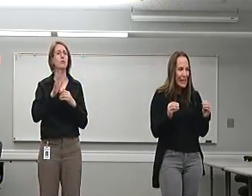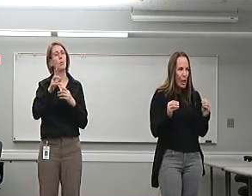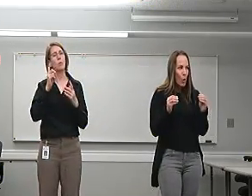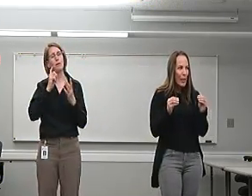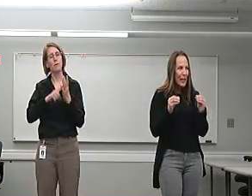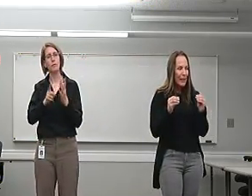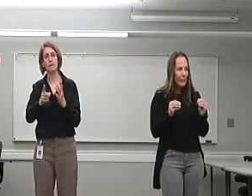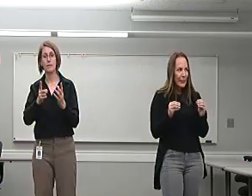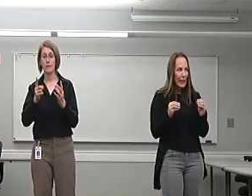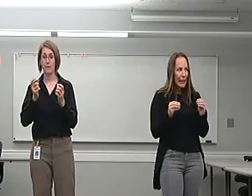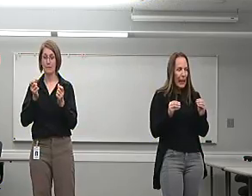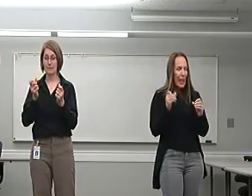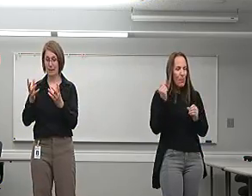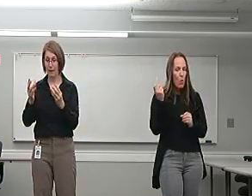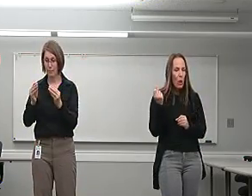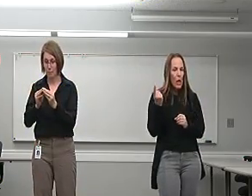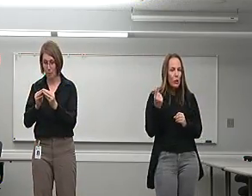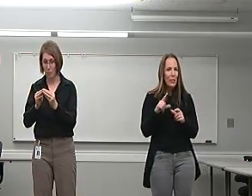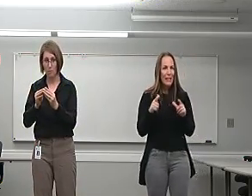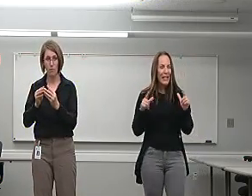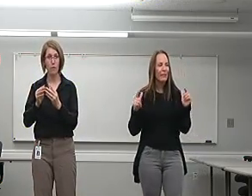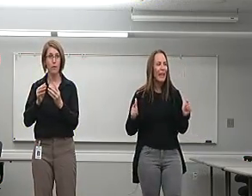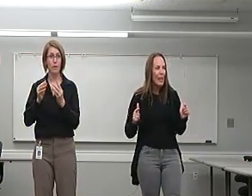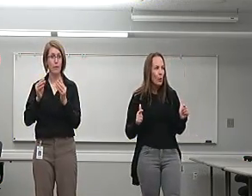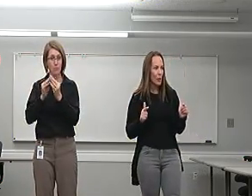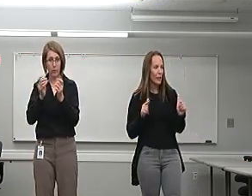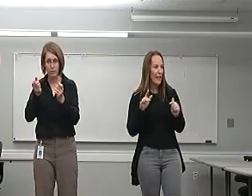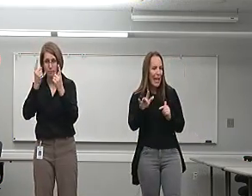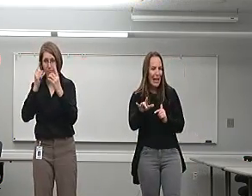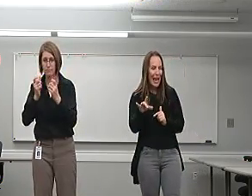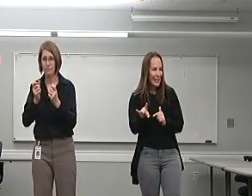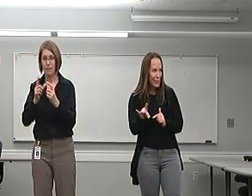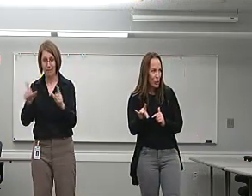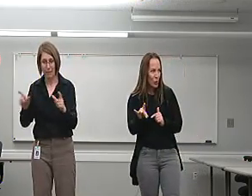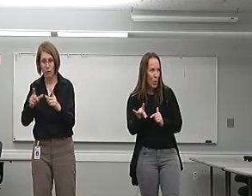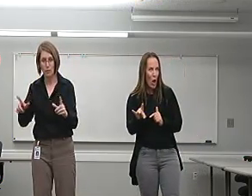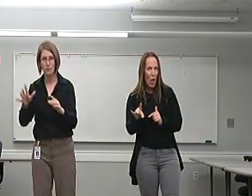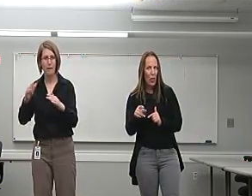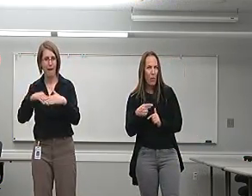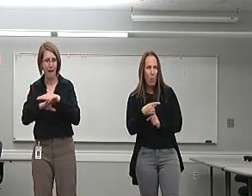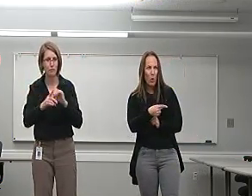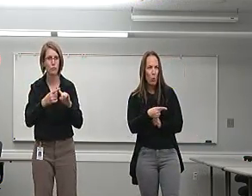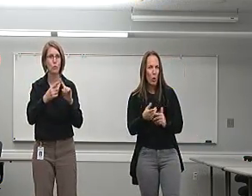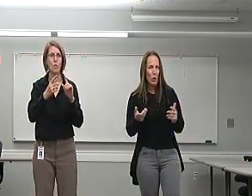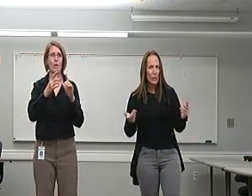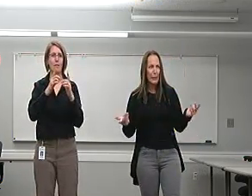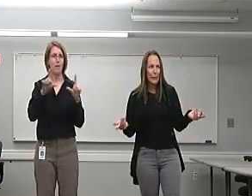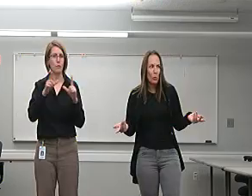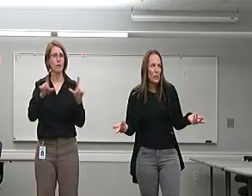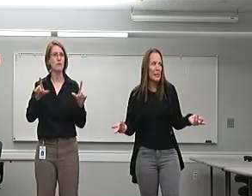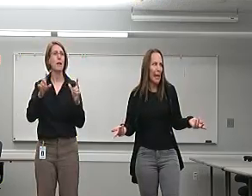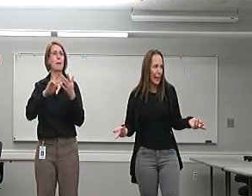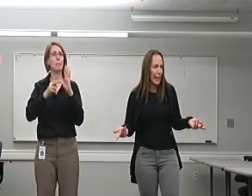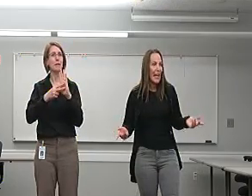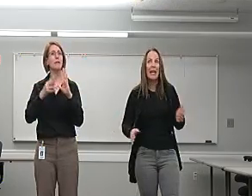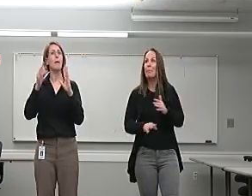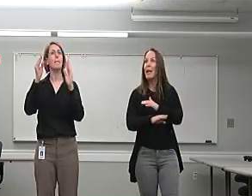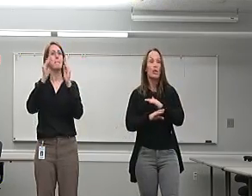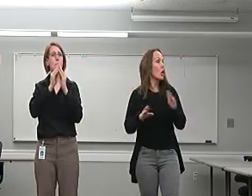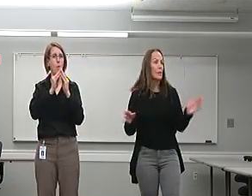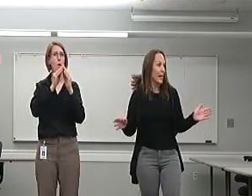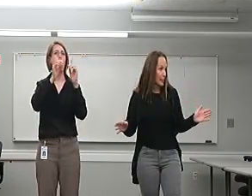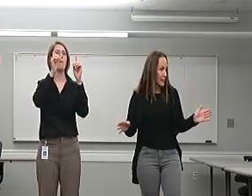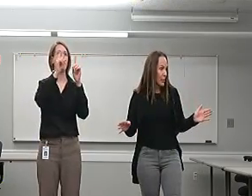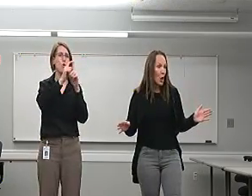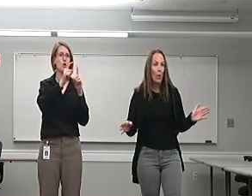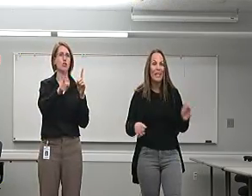Leah and the more understanding of language Leah had access to, the more words Leah would say. It made no sense. We